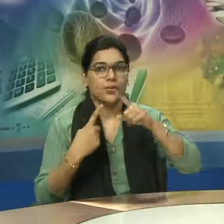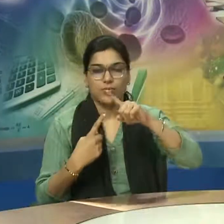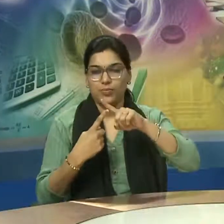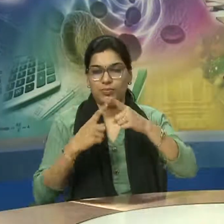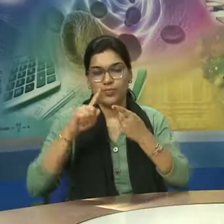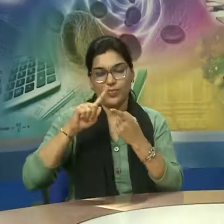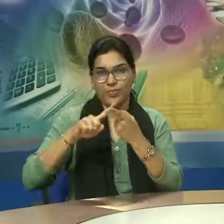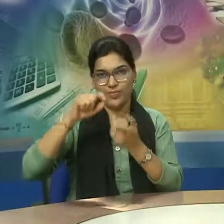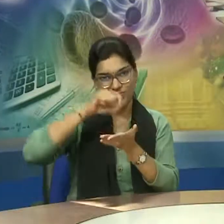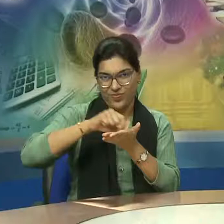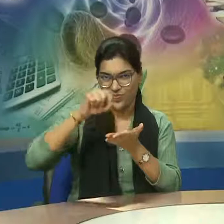Rewrite.